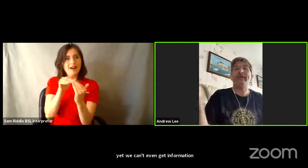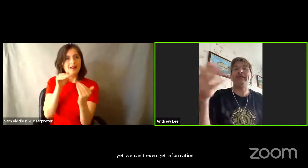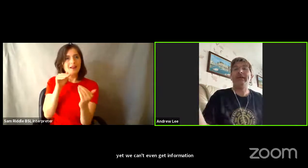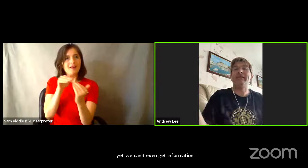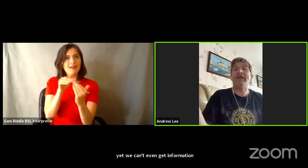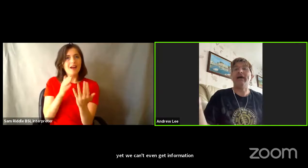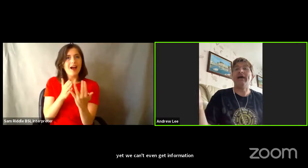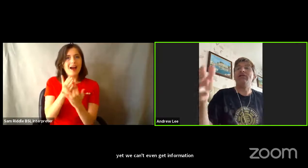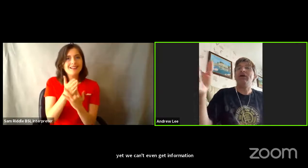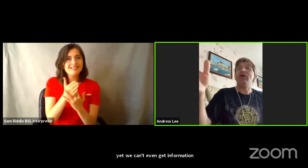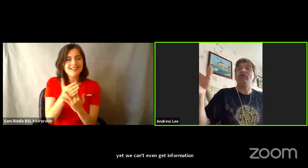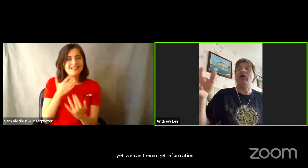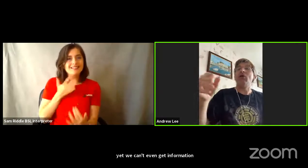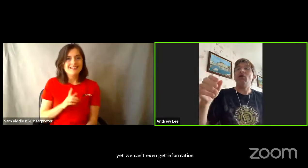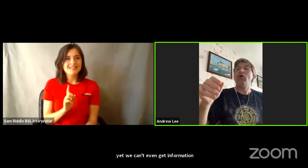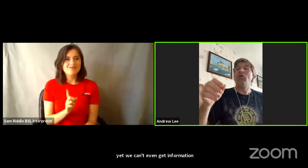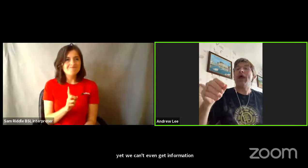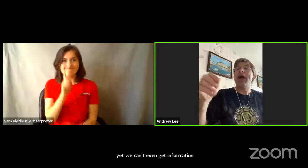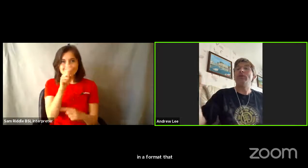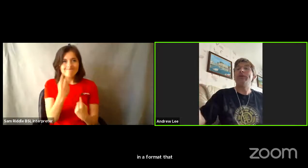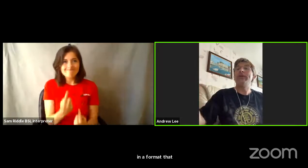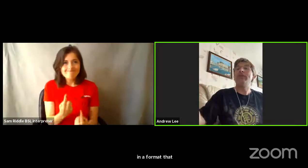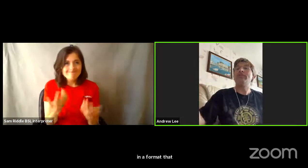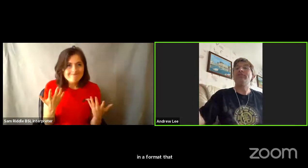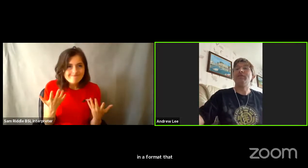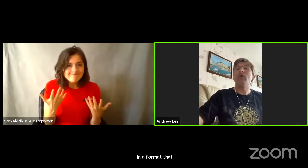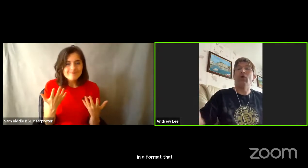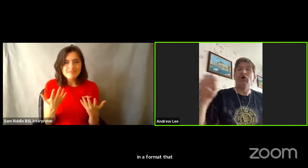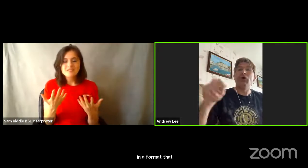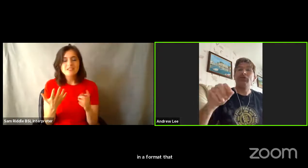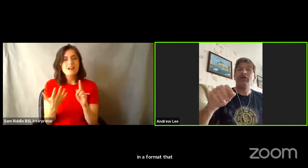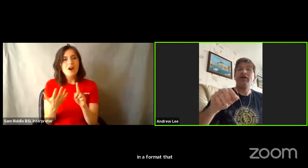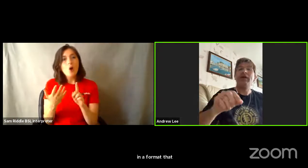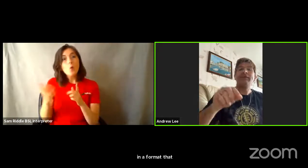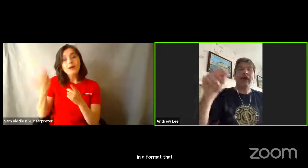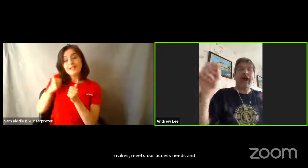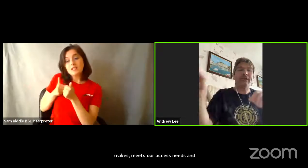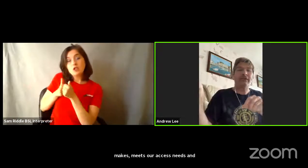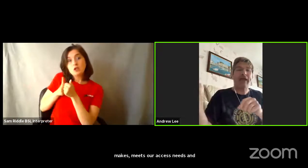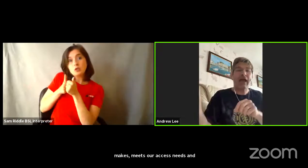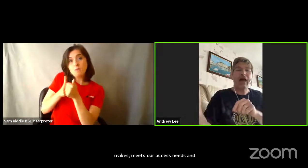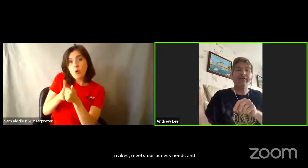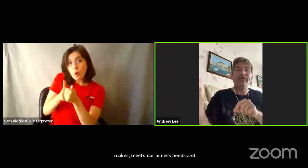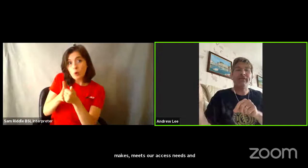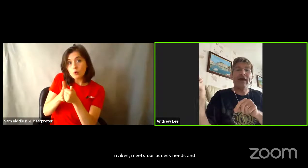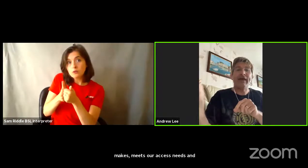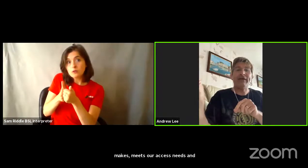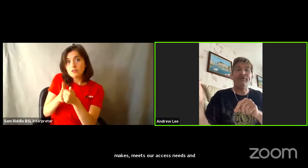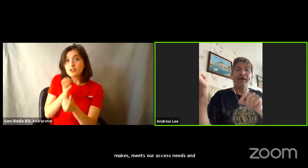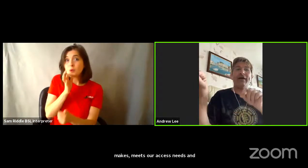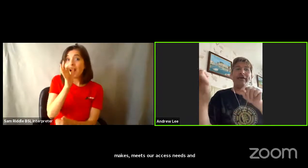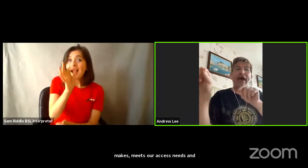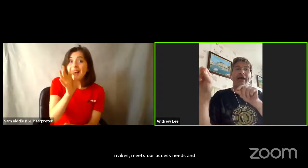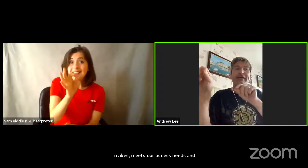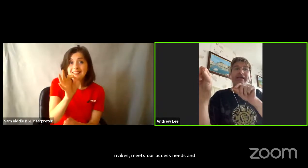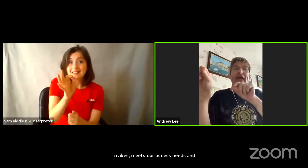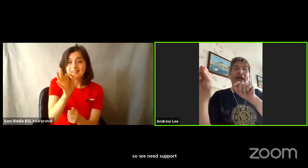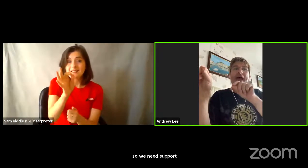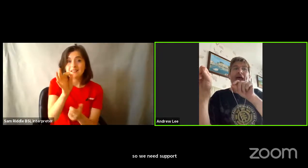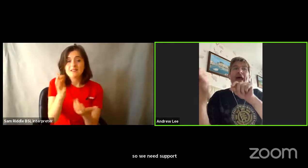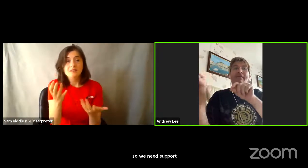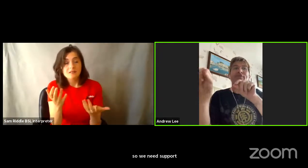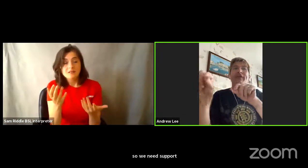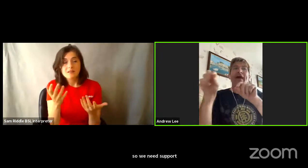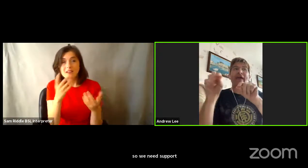needs, and so we need support to actually ask for that